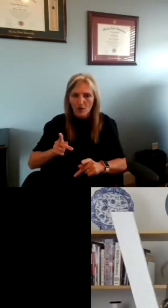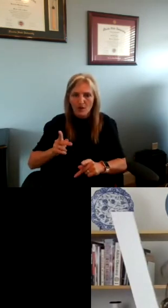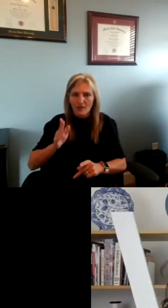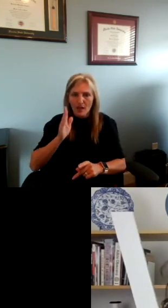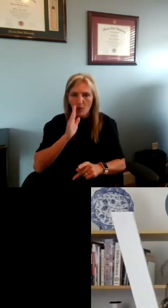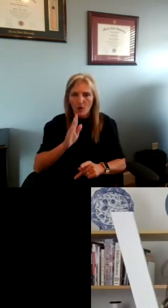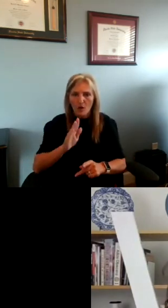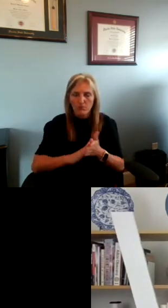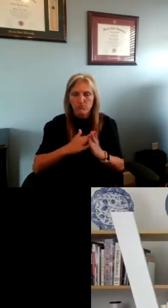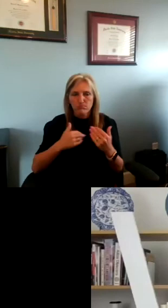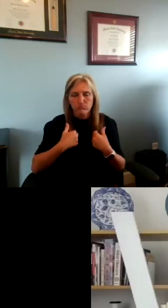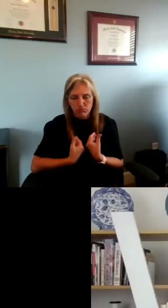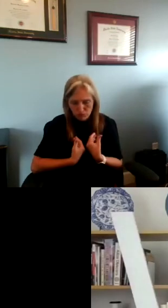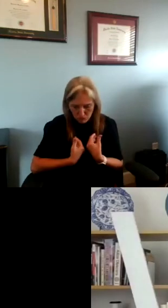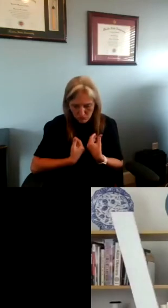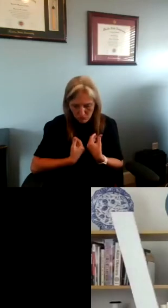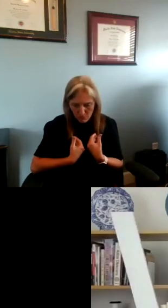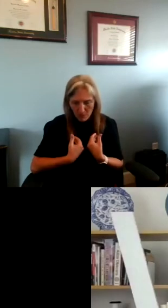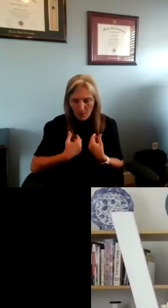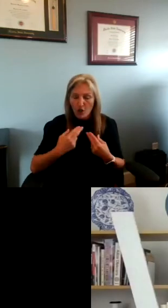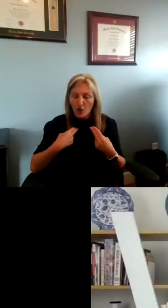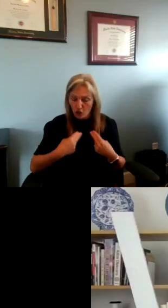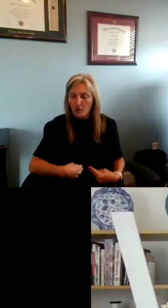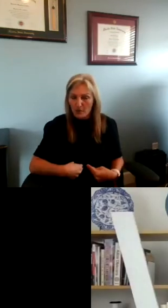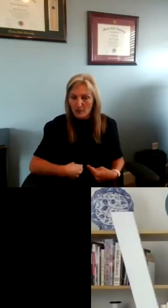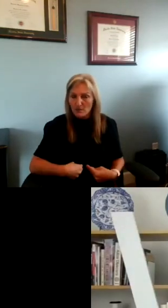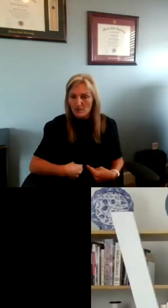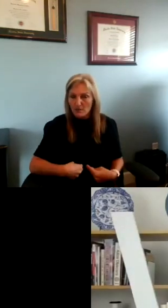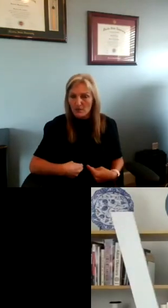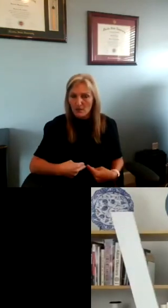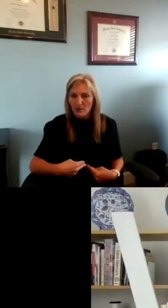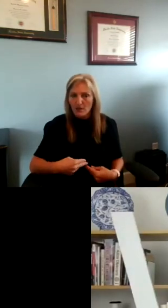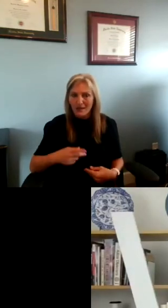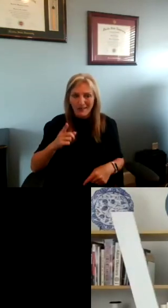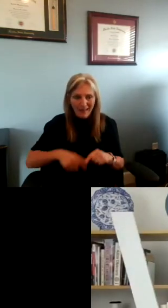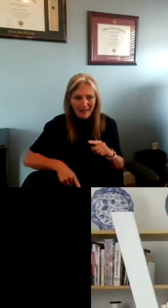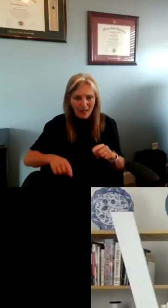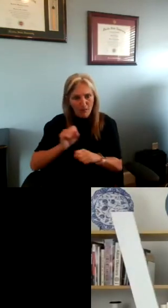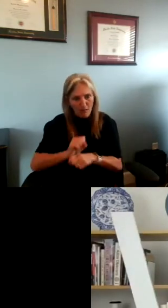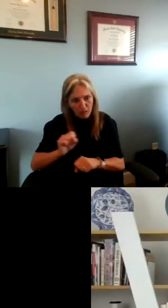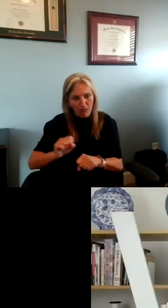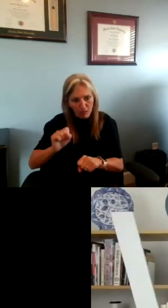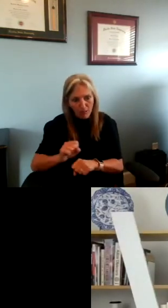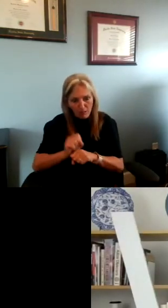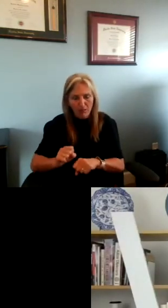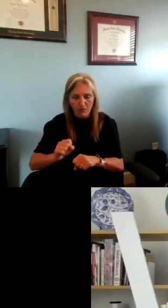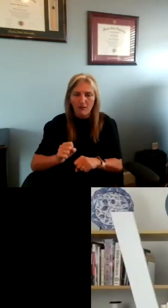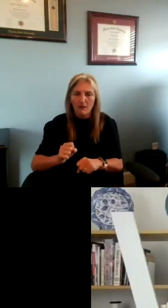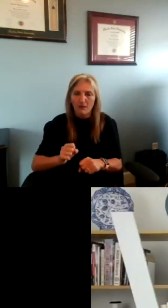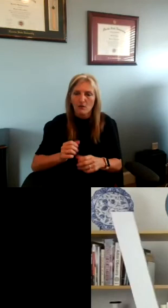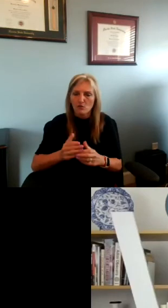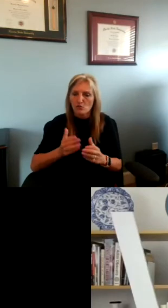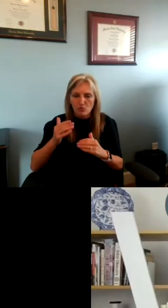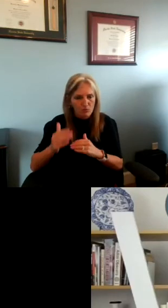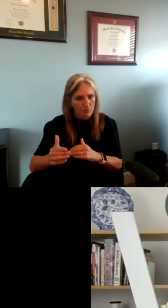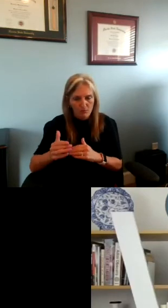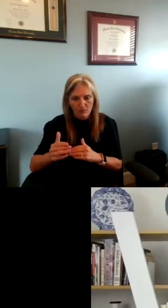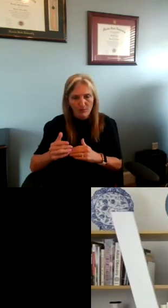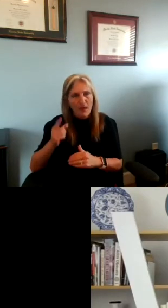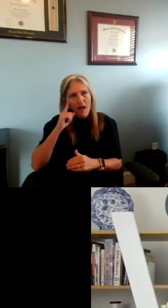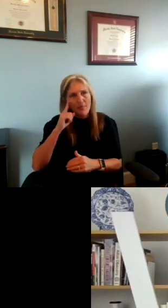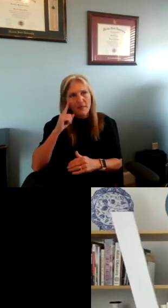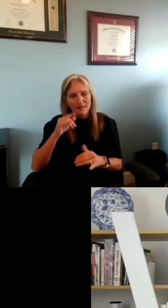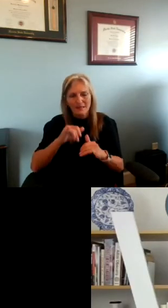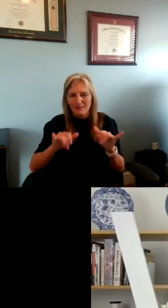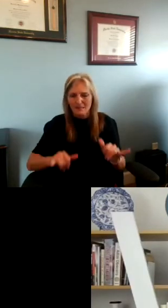Like, human beings are human beings, and you can't literally work people to death. So I think in this system,